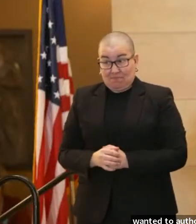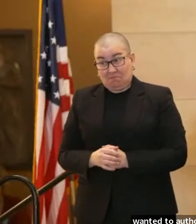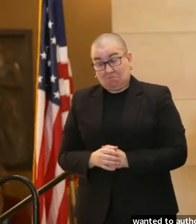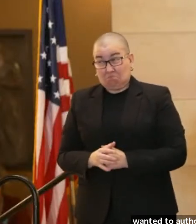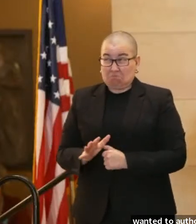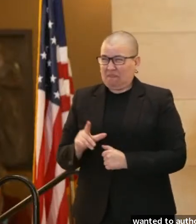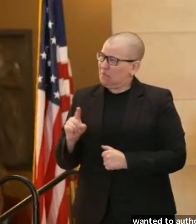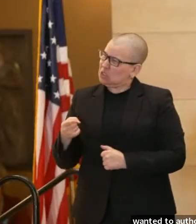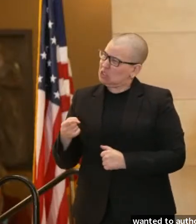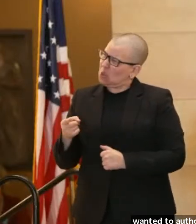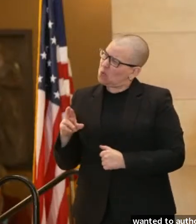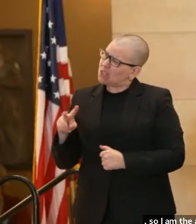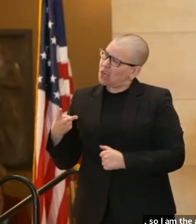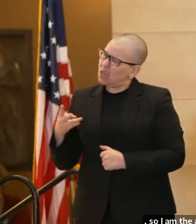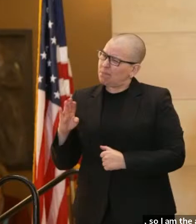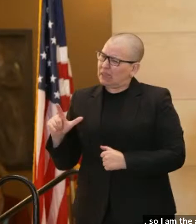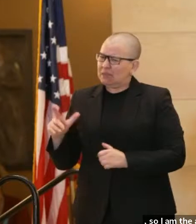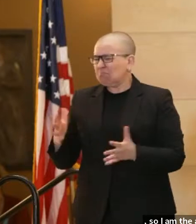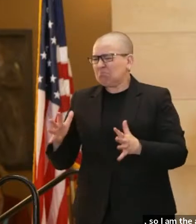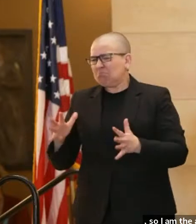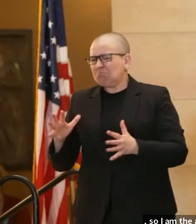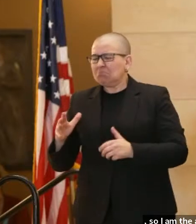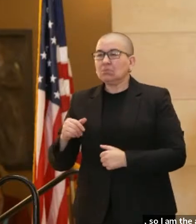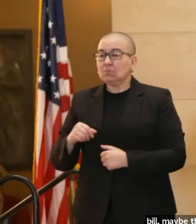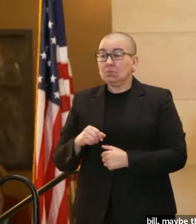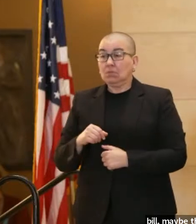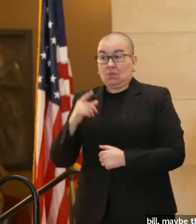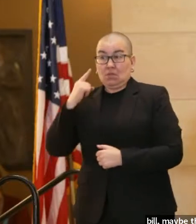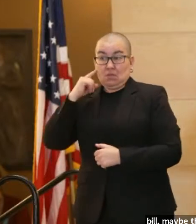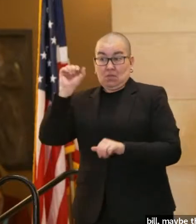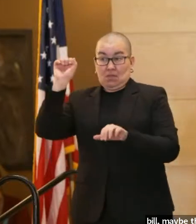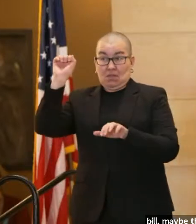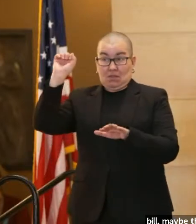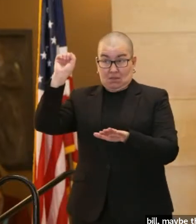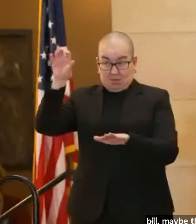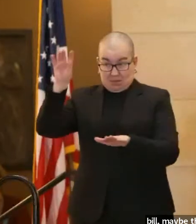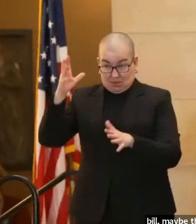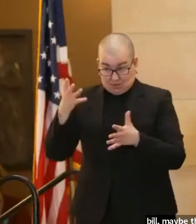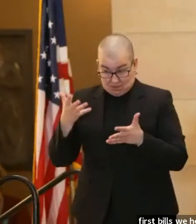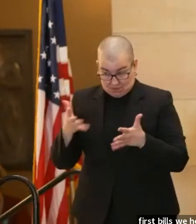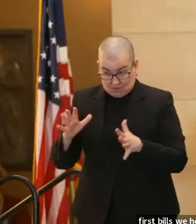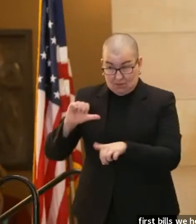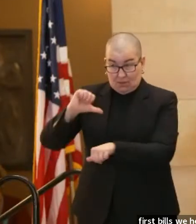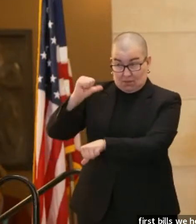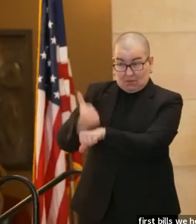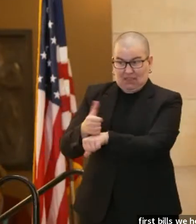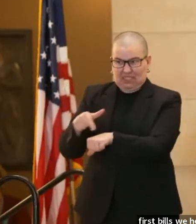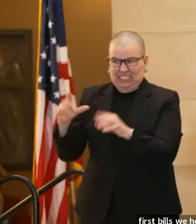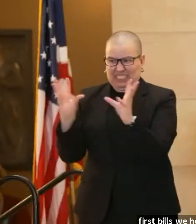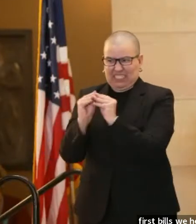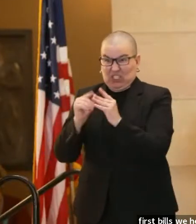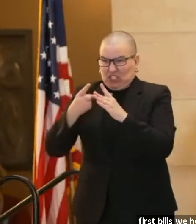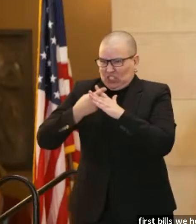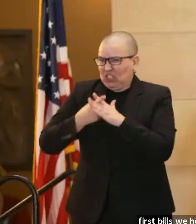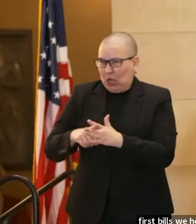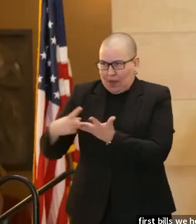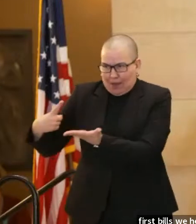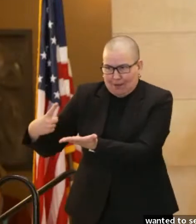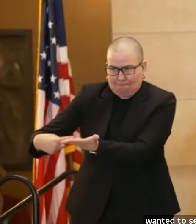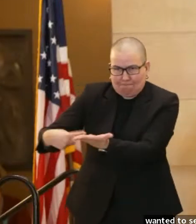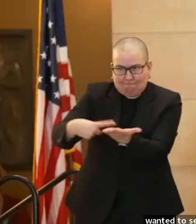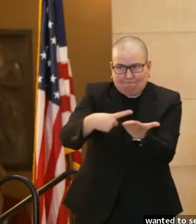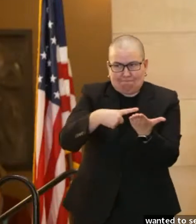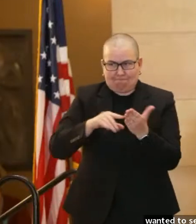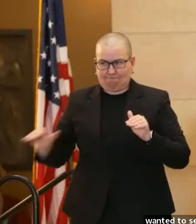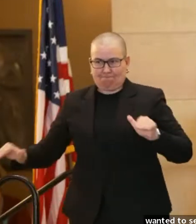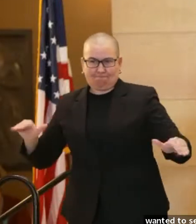but it was one of the first bills we heard in committee, because I really wanted to set the stage for this session so that people knew that this was a